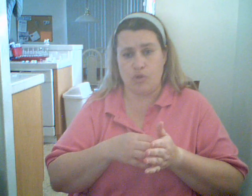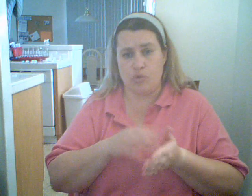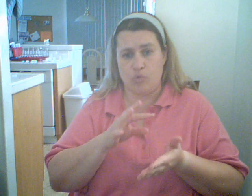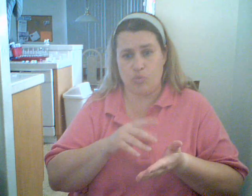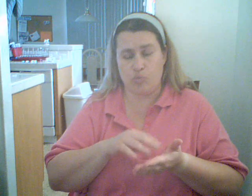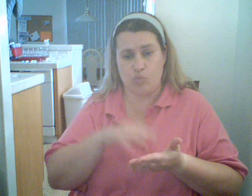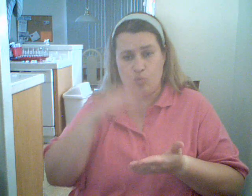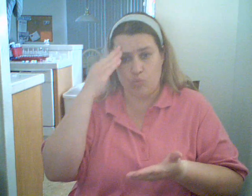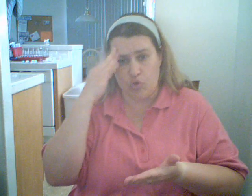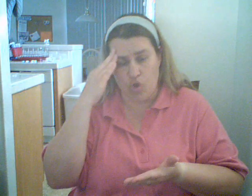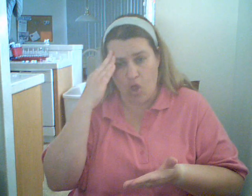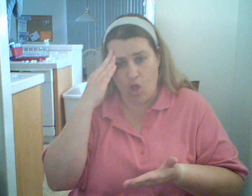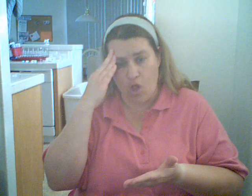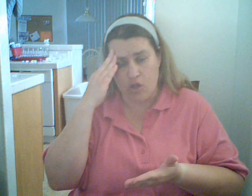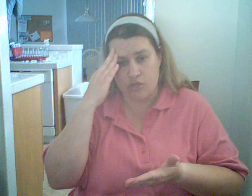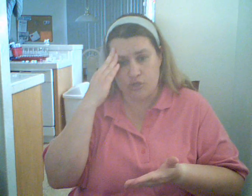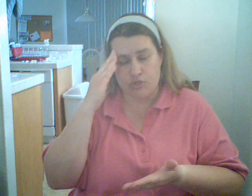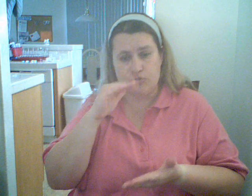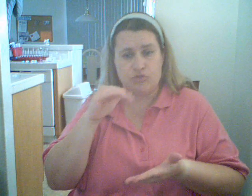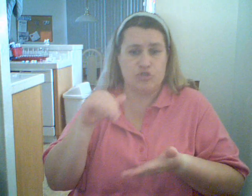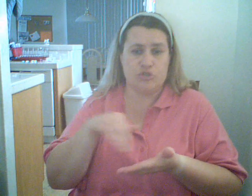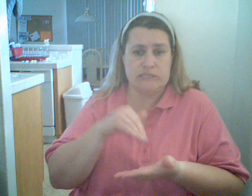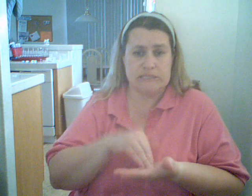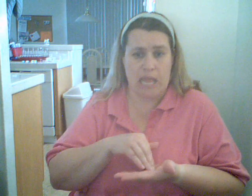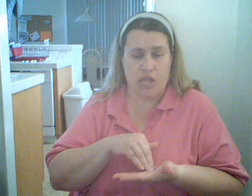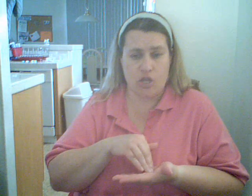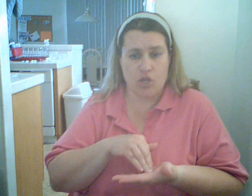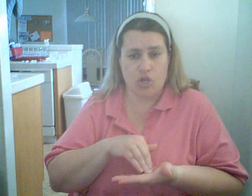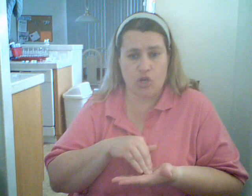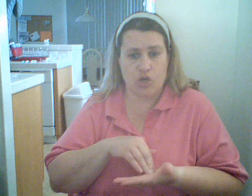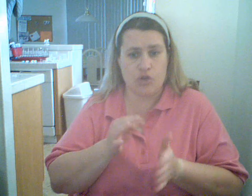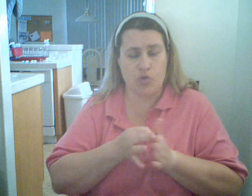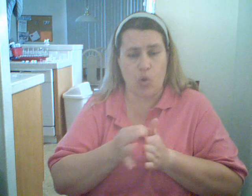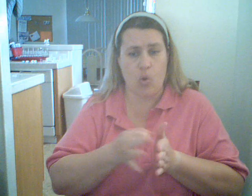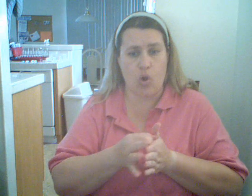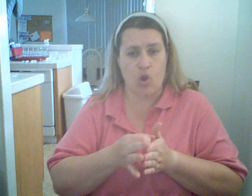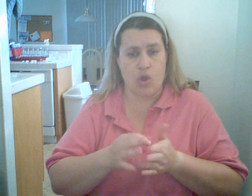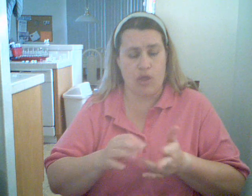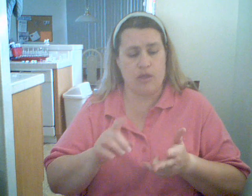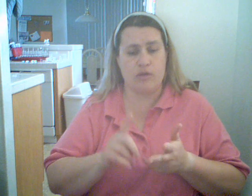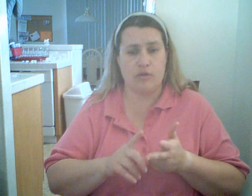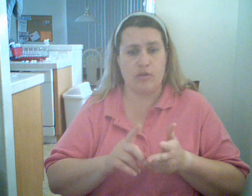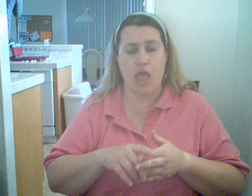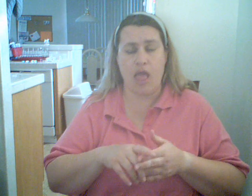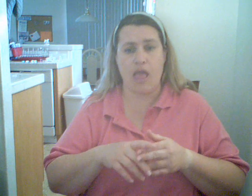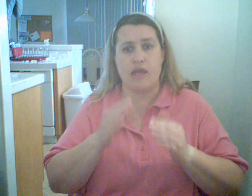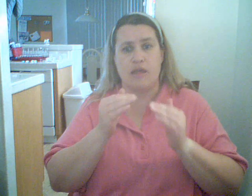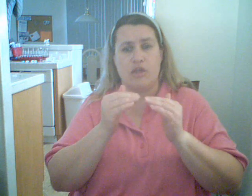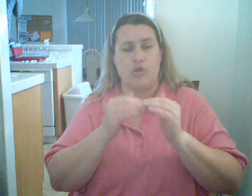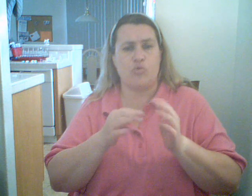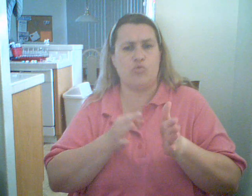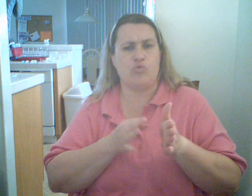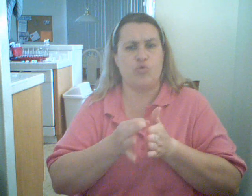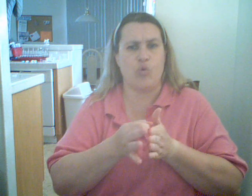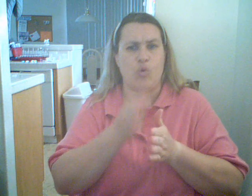range of professional interpreter on the interview portion, and you scored within the high range on the performance